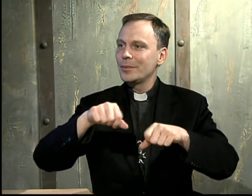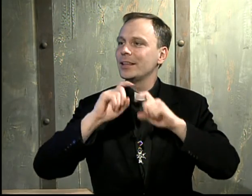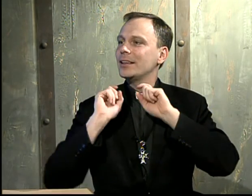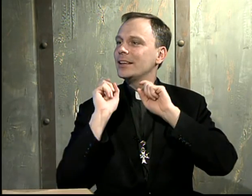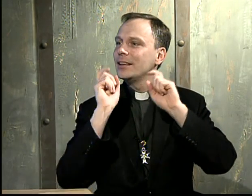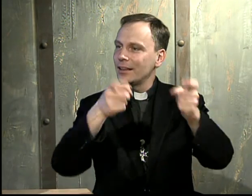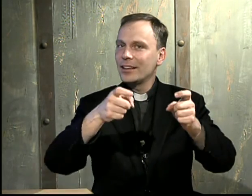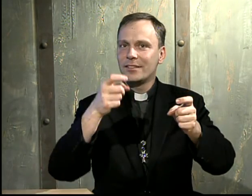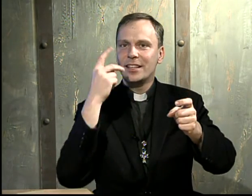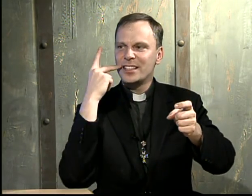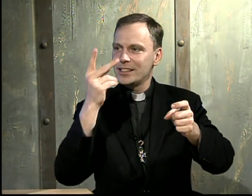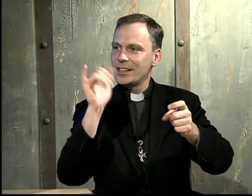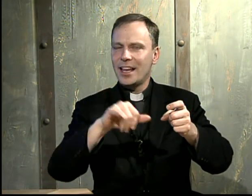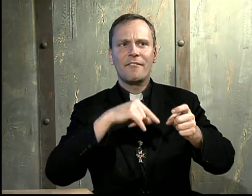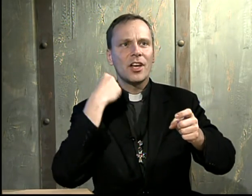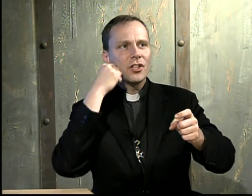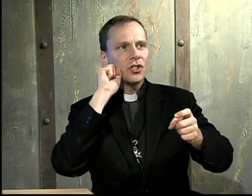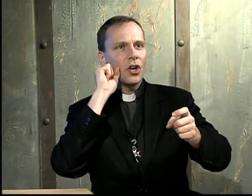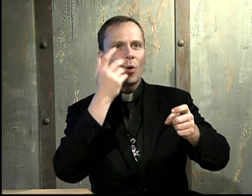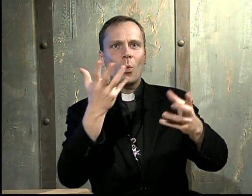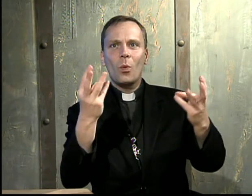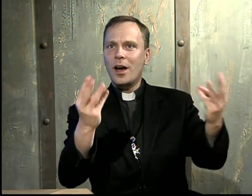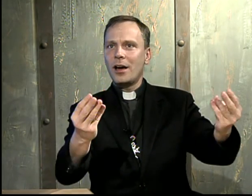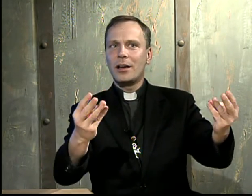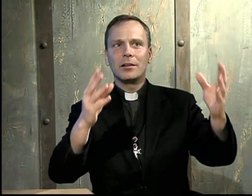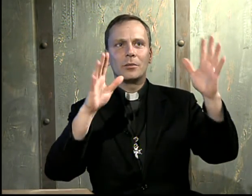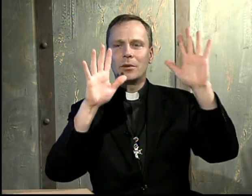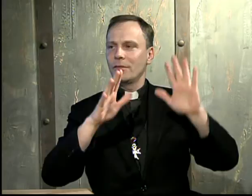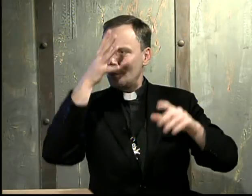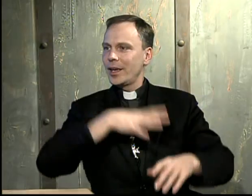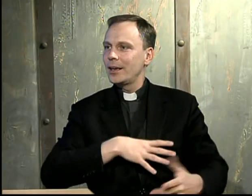And a family is able to see what a great success,